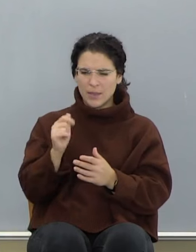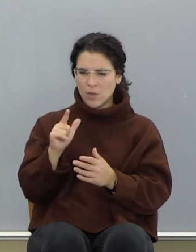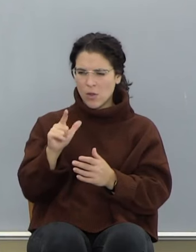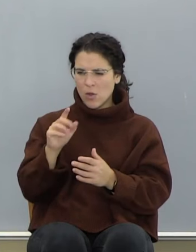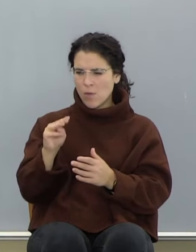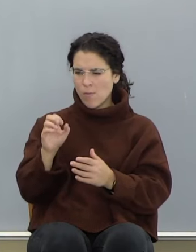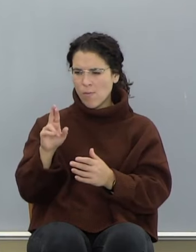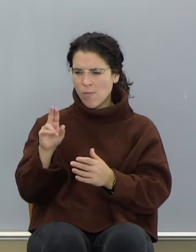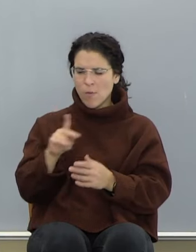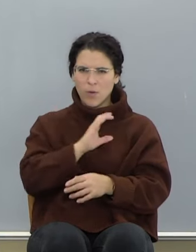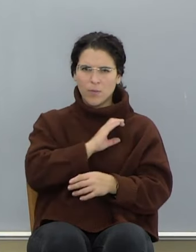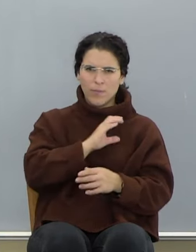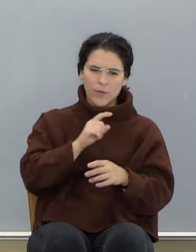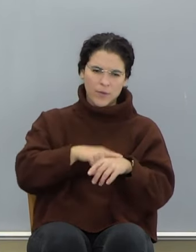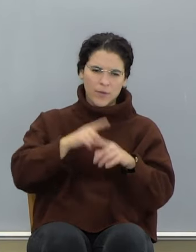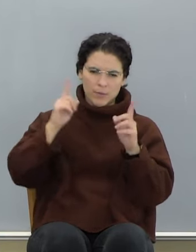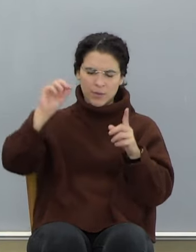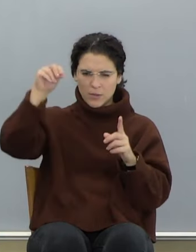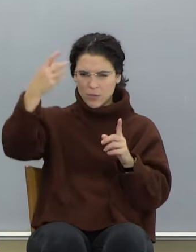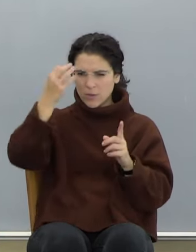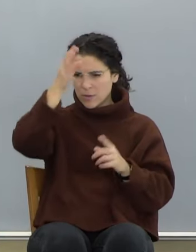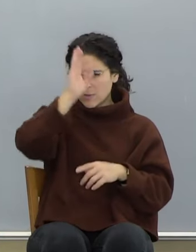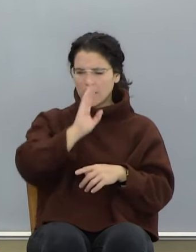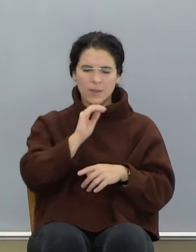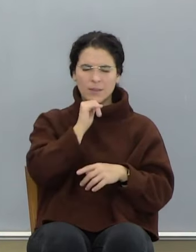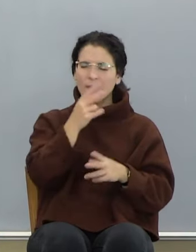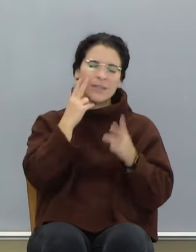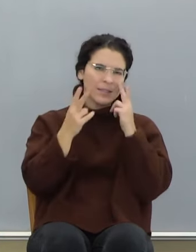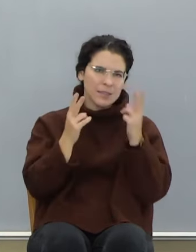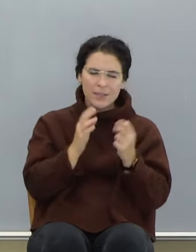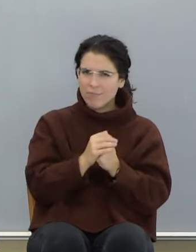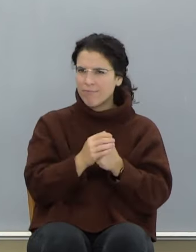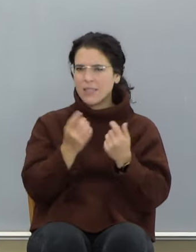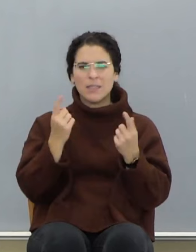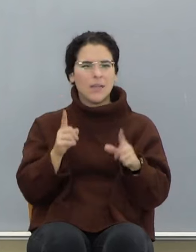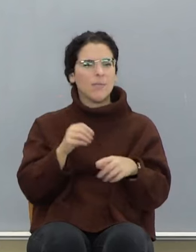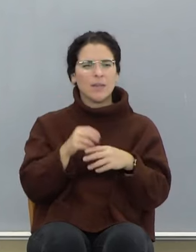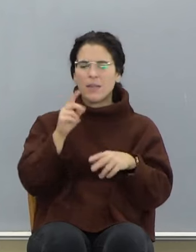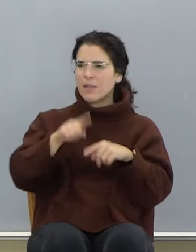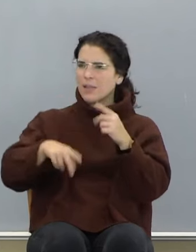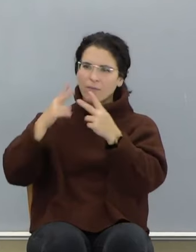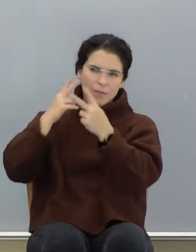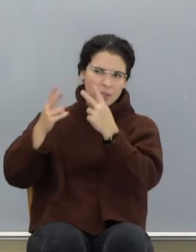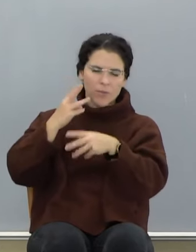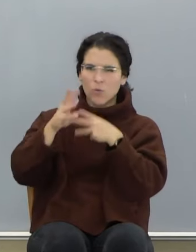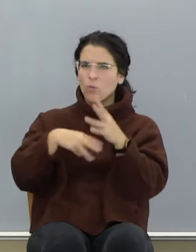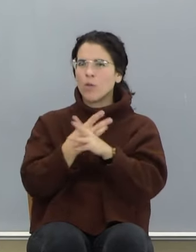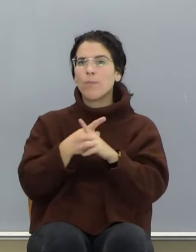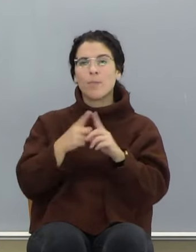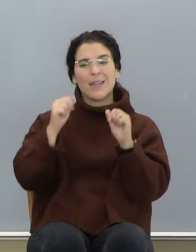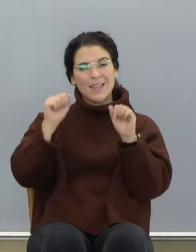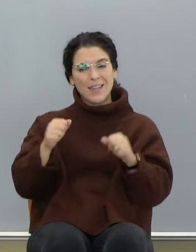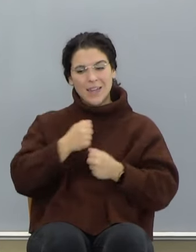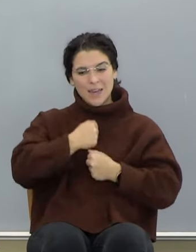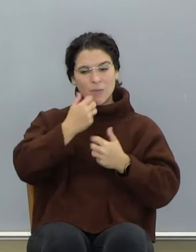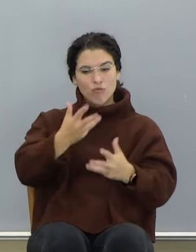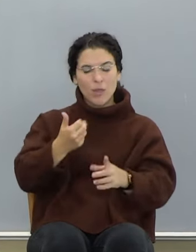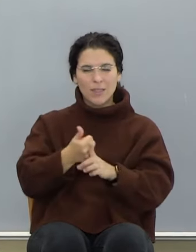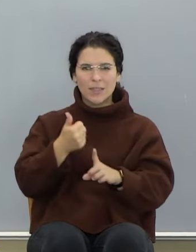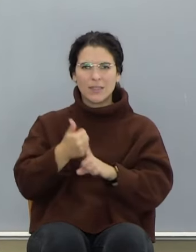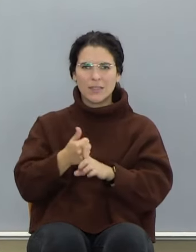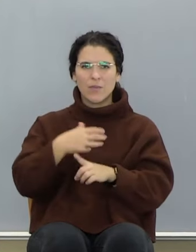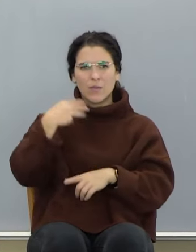characteristic of the dispensation of the grace of God, it's unseen. It's happening in the invisible realm, but it may express itself in